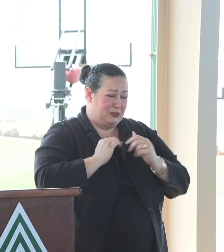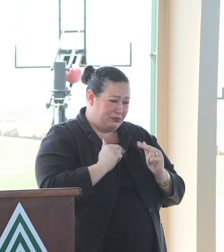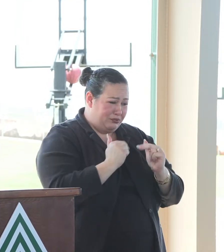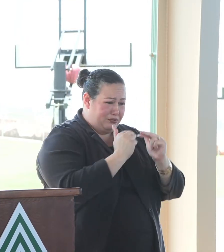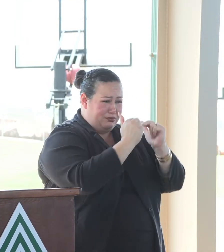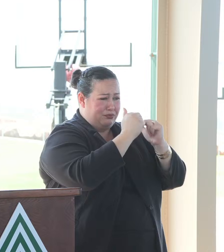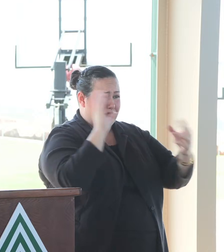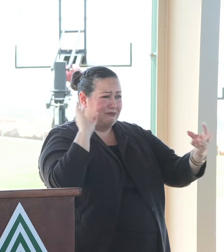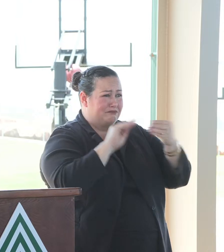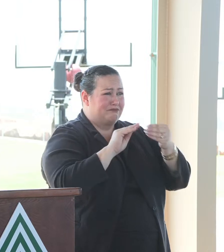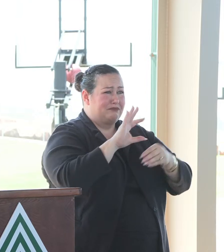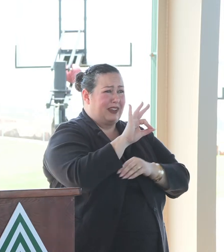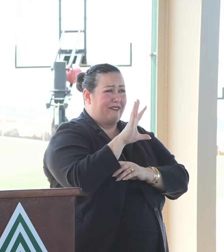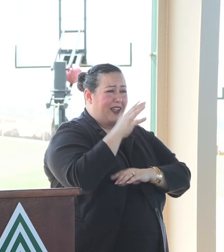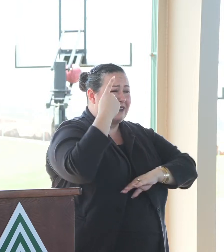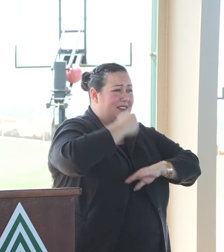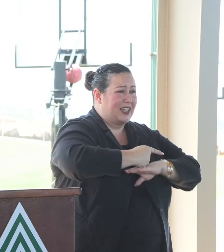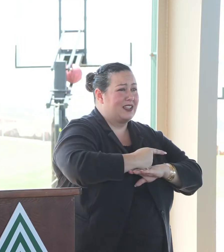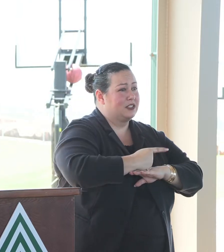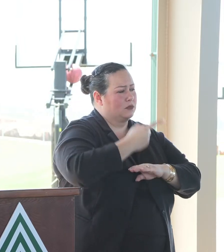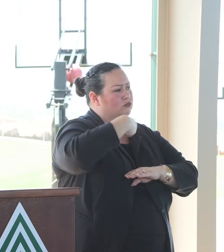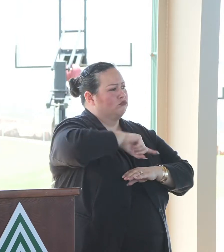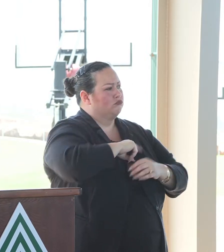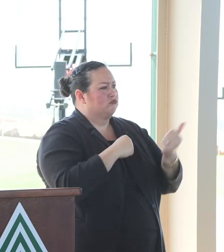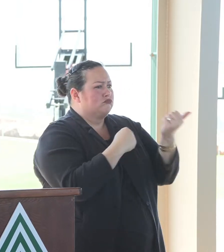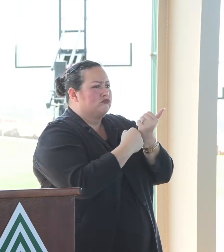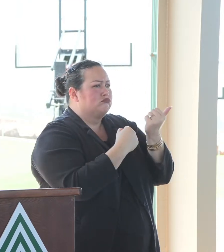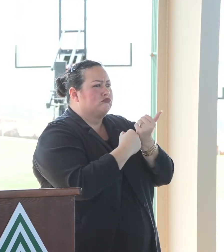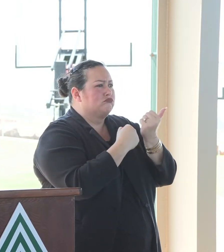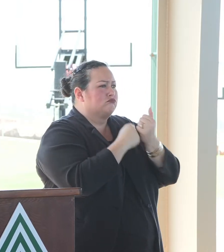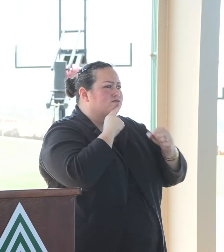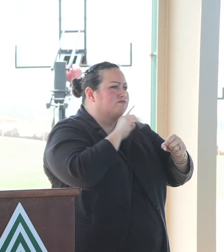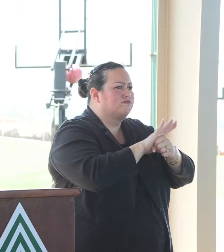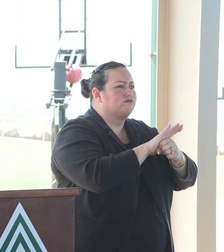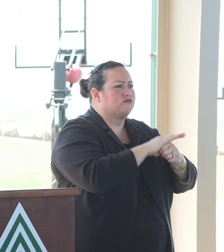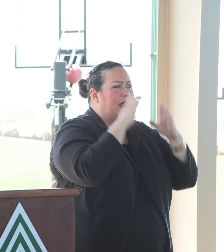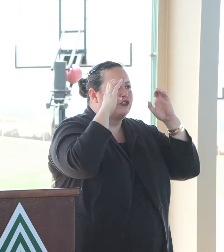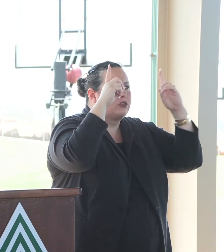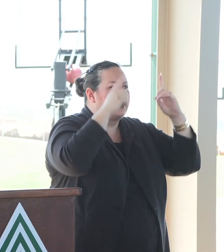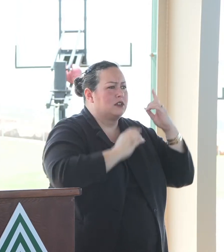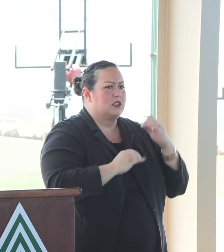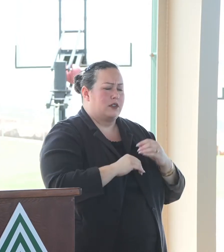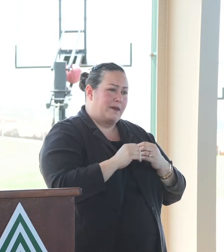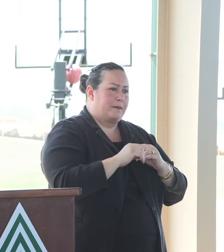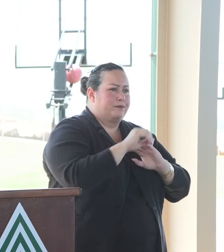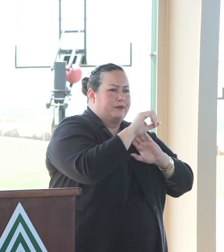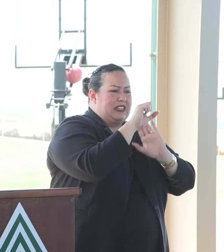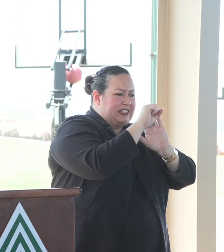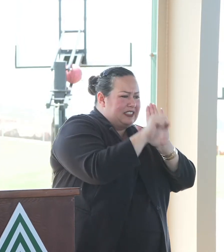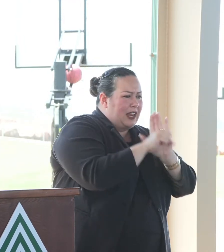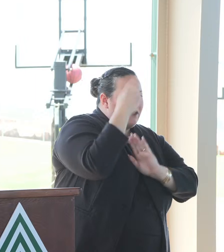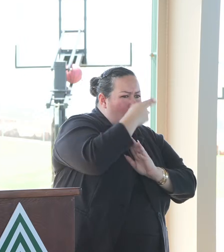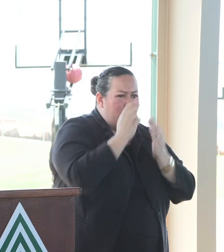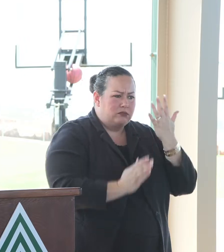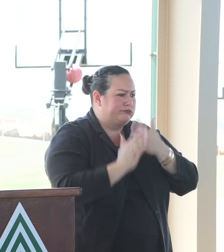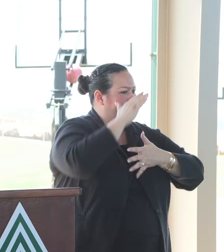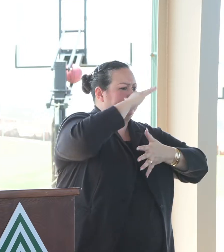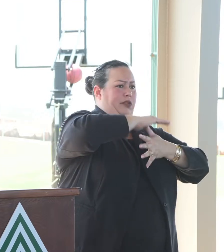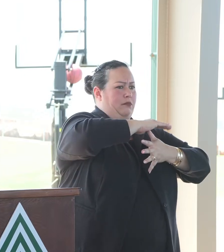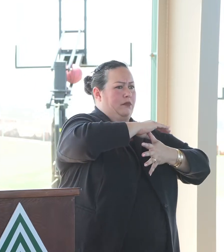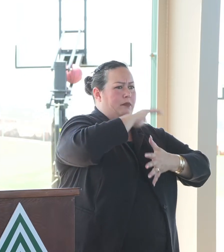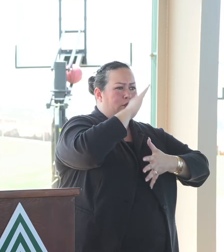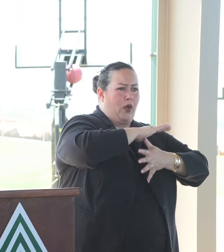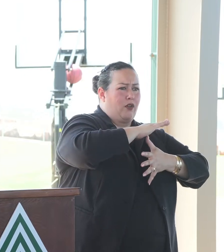unwavering support and commitment to education. It was a top priority for the state of Hawaii, the State Department of